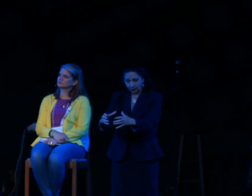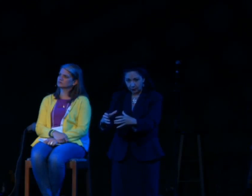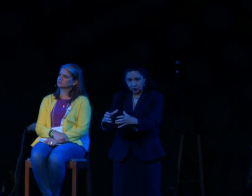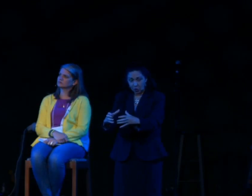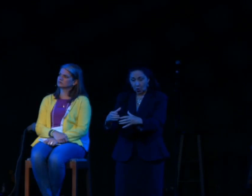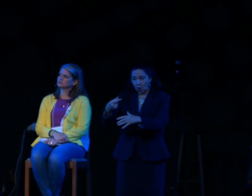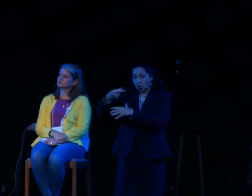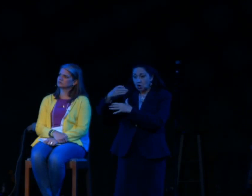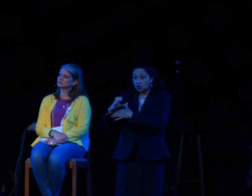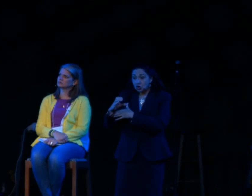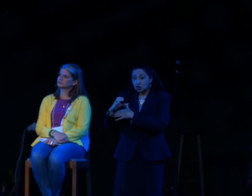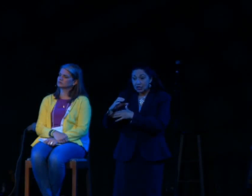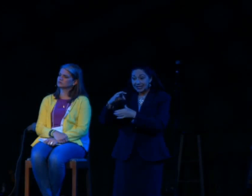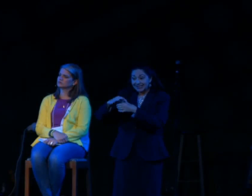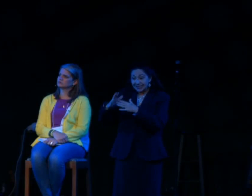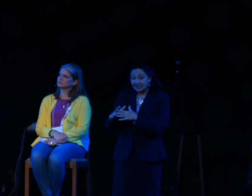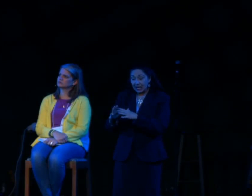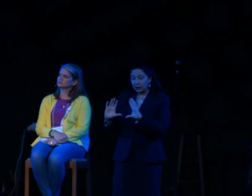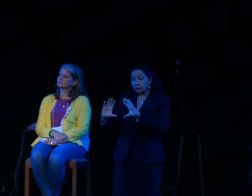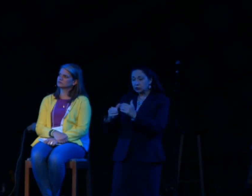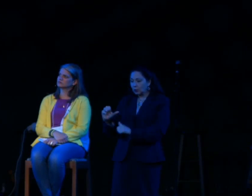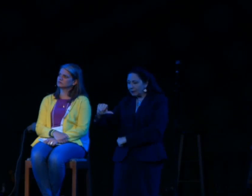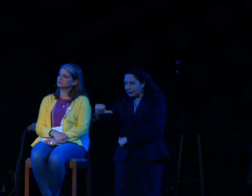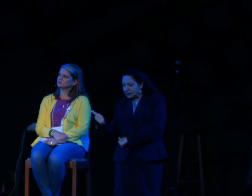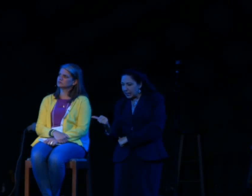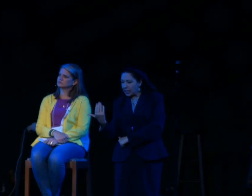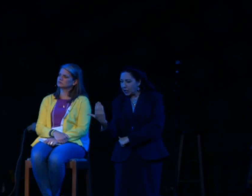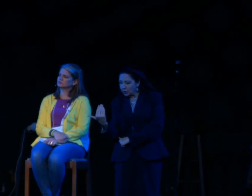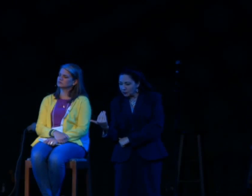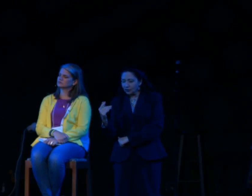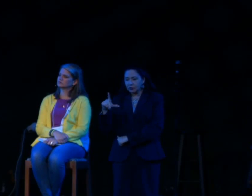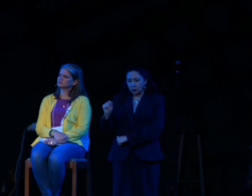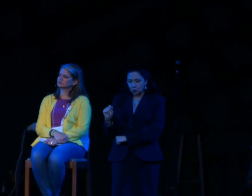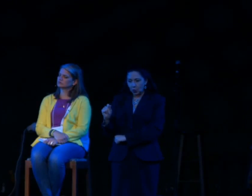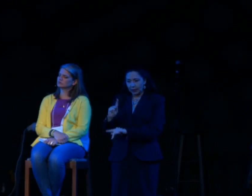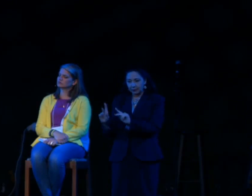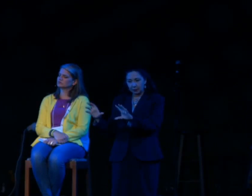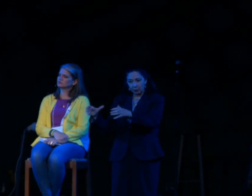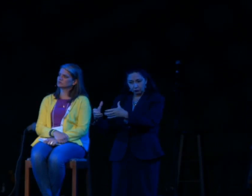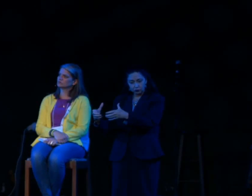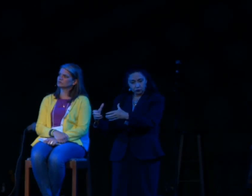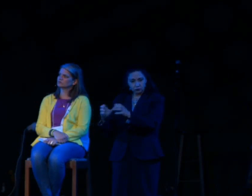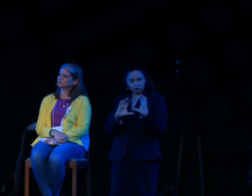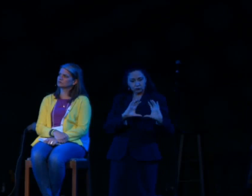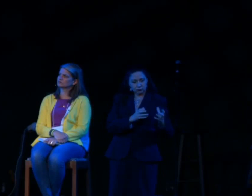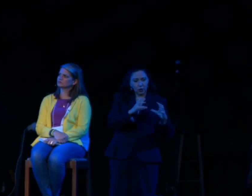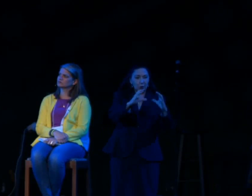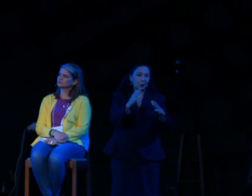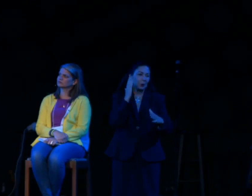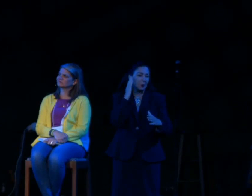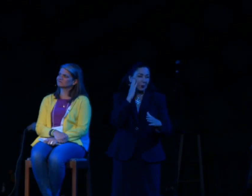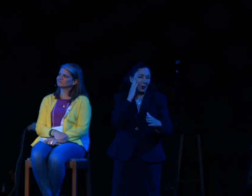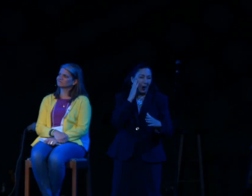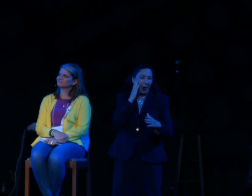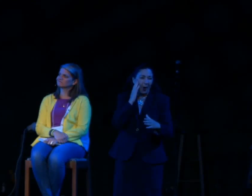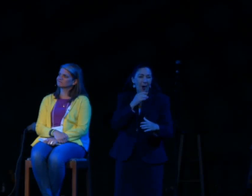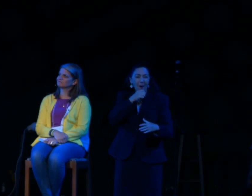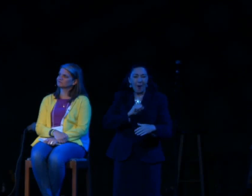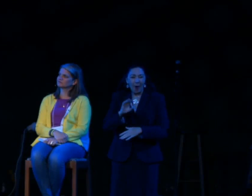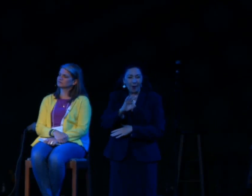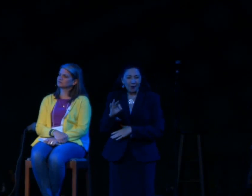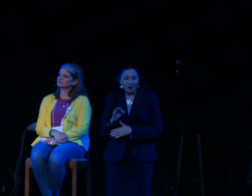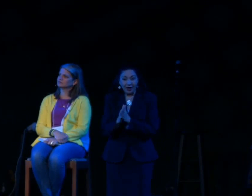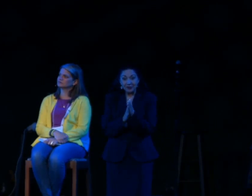delegates to get into groups of 10 to 15 to 20, that old small group Methodist style,